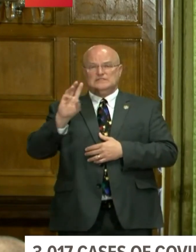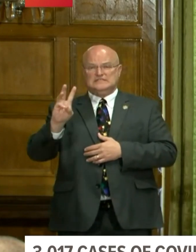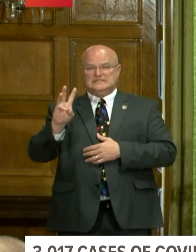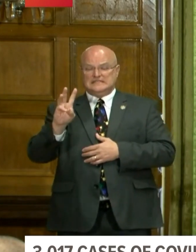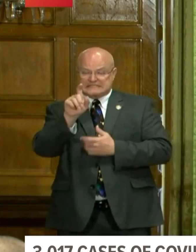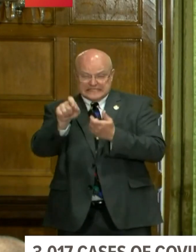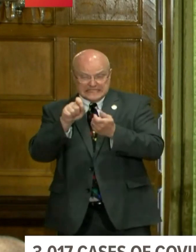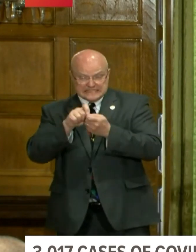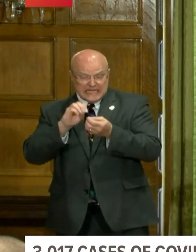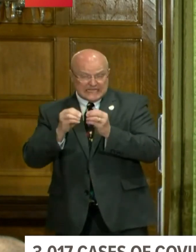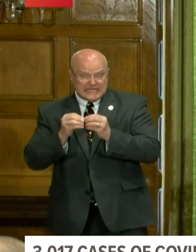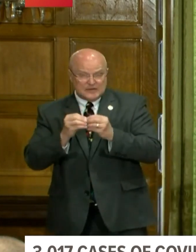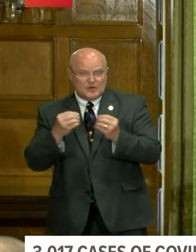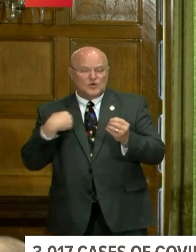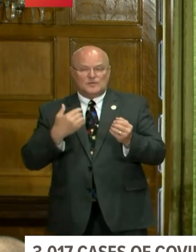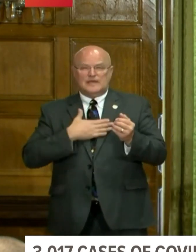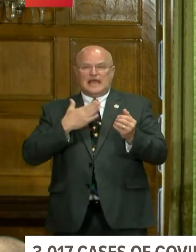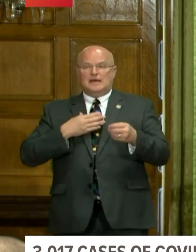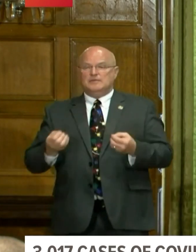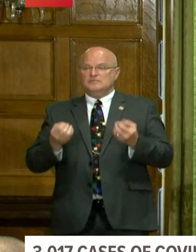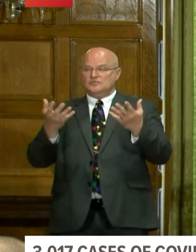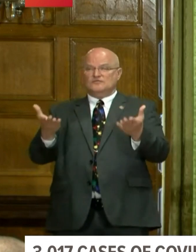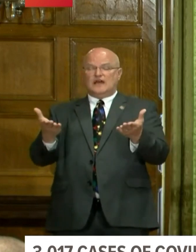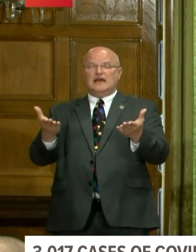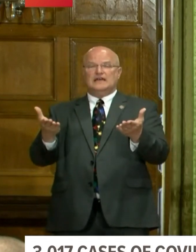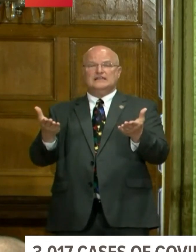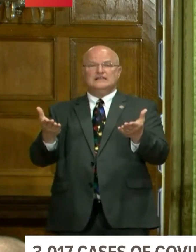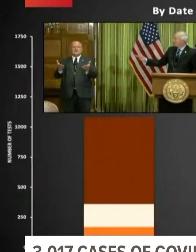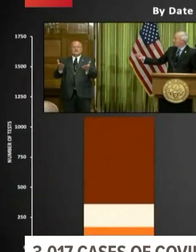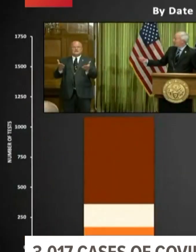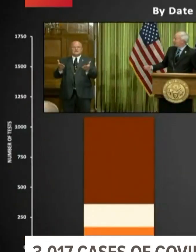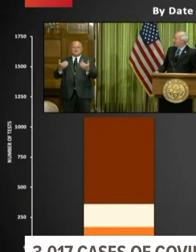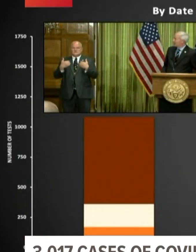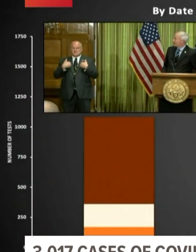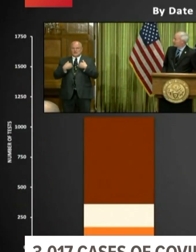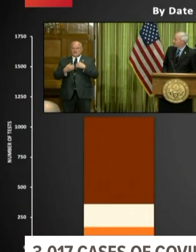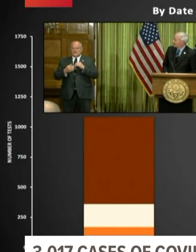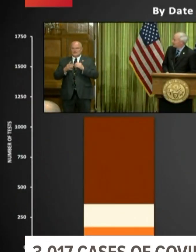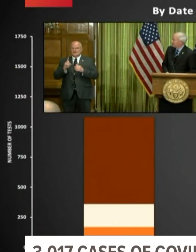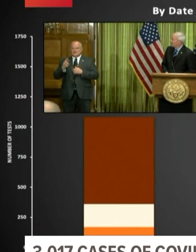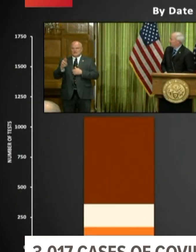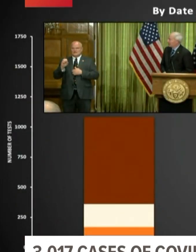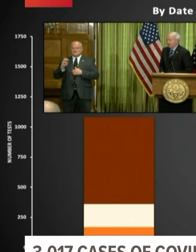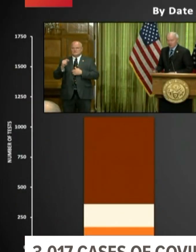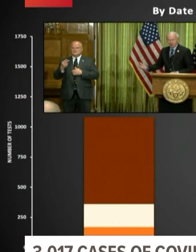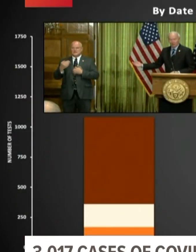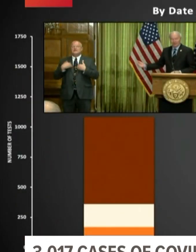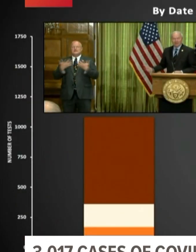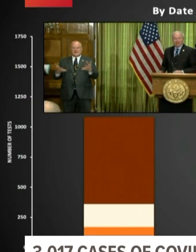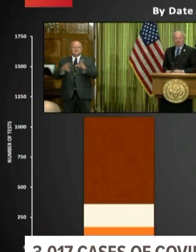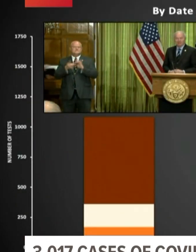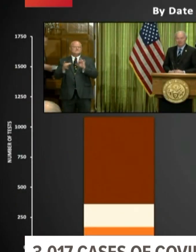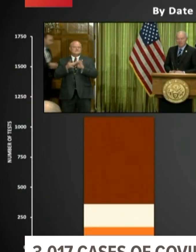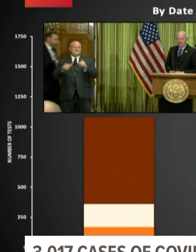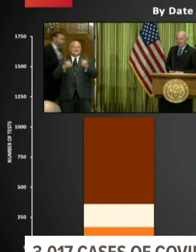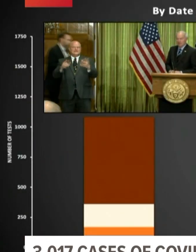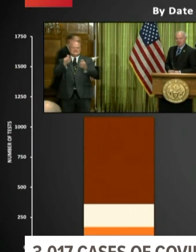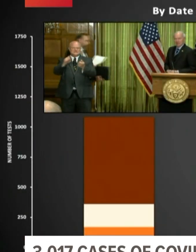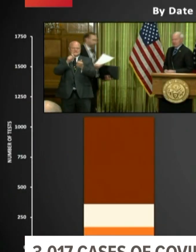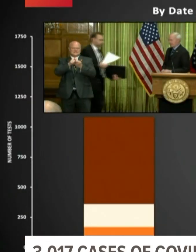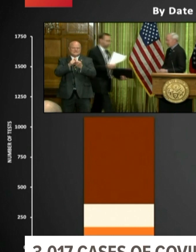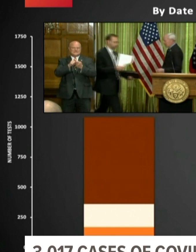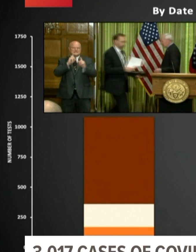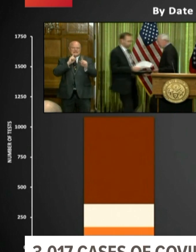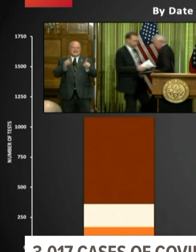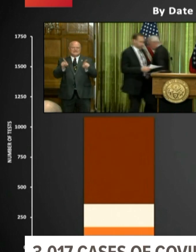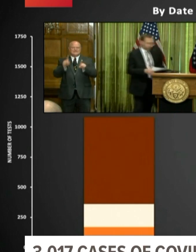the exact number, which we'll be happy to provide. Do you have that, Dr. Smith? I'll let you go ahead and give the specifics